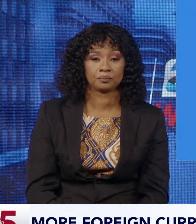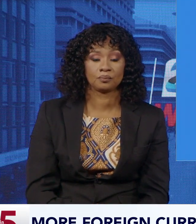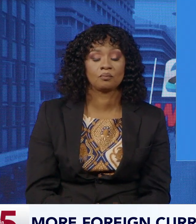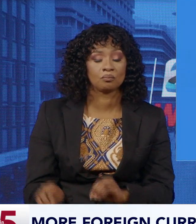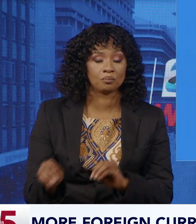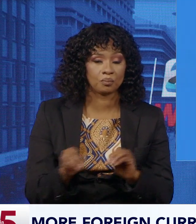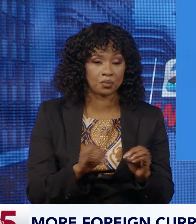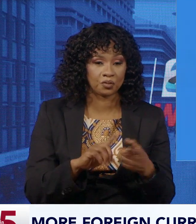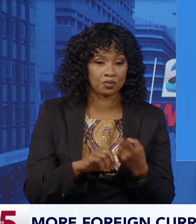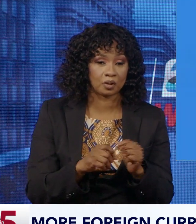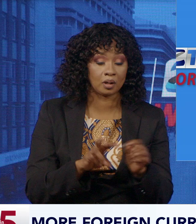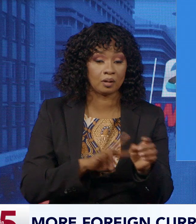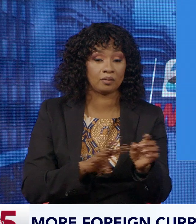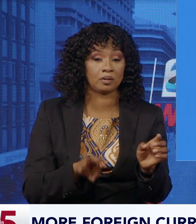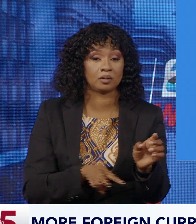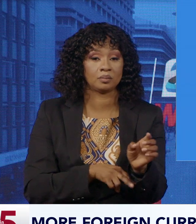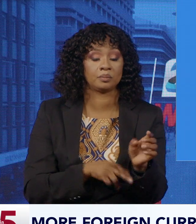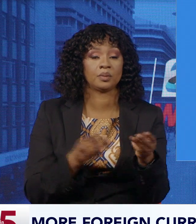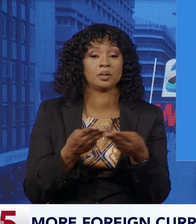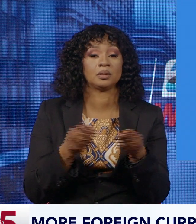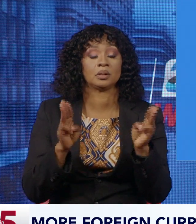Now moving on, Vice President